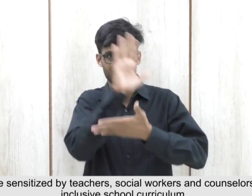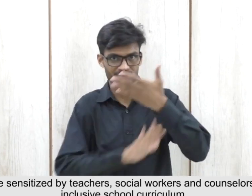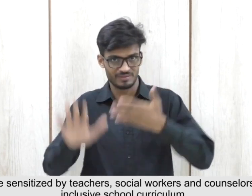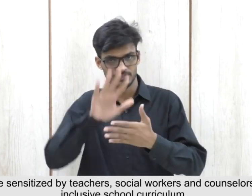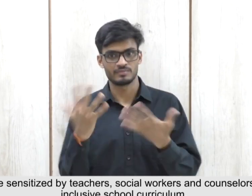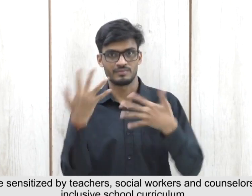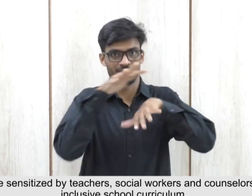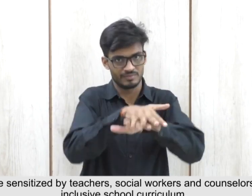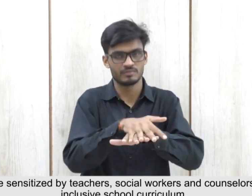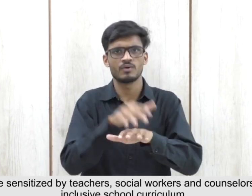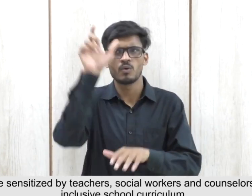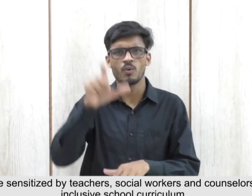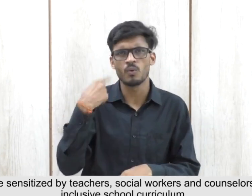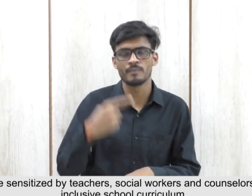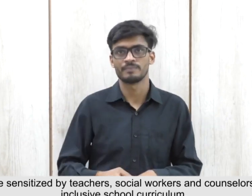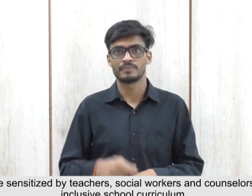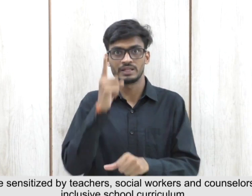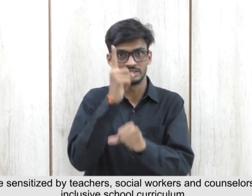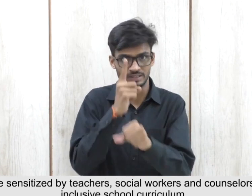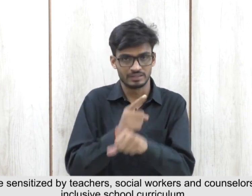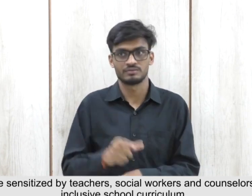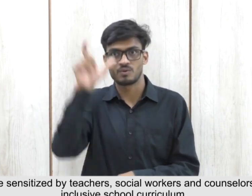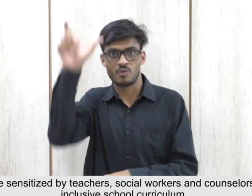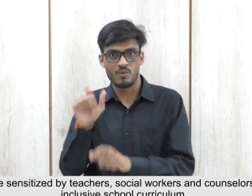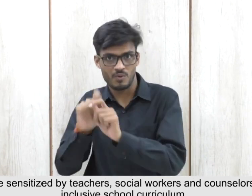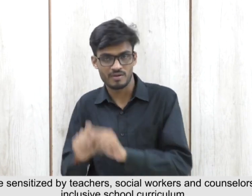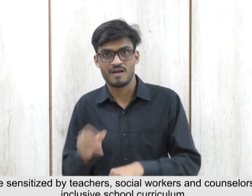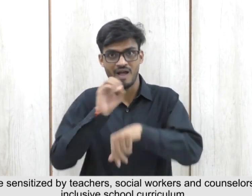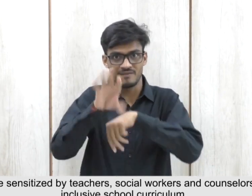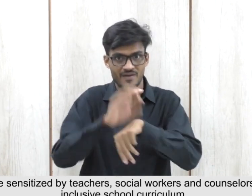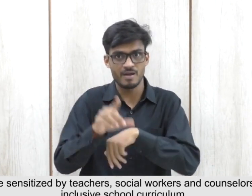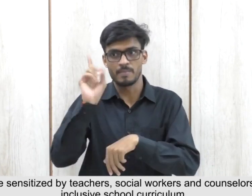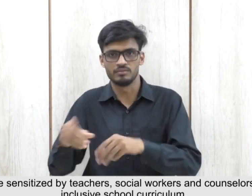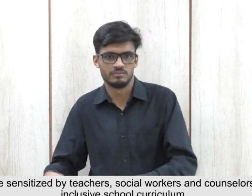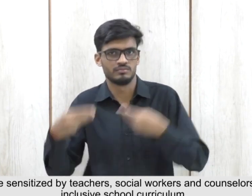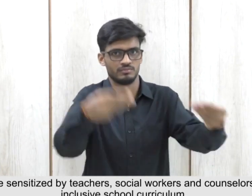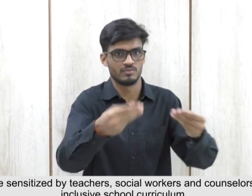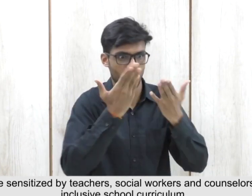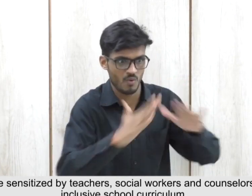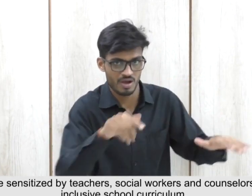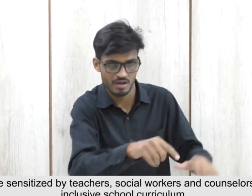Students to be sensitized by teachers, social workers, and counselors to bring in an inclusive school